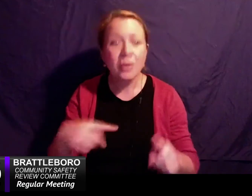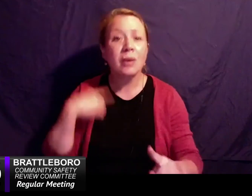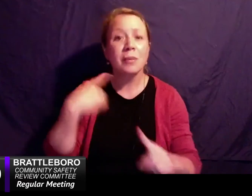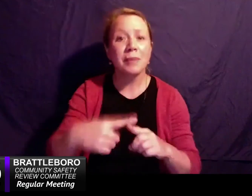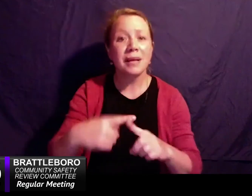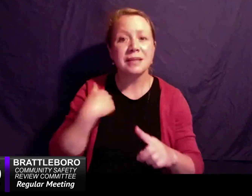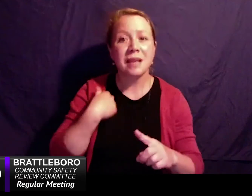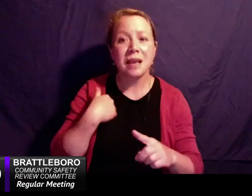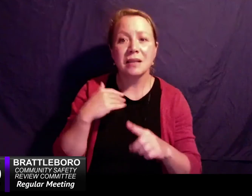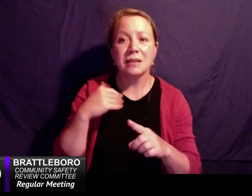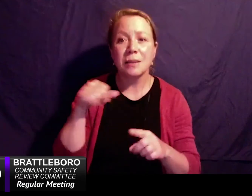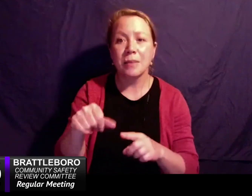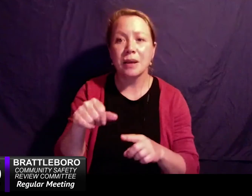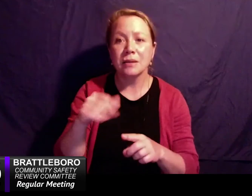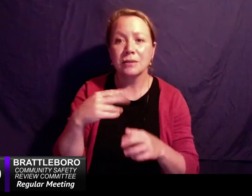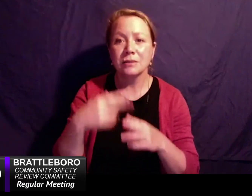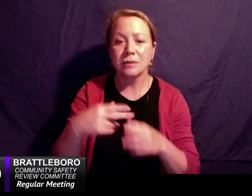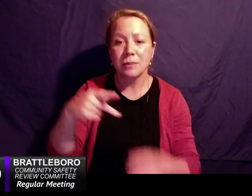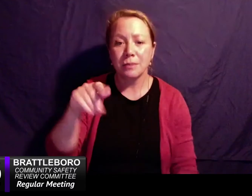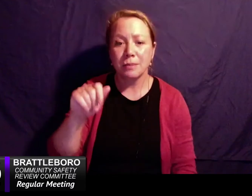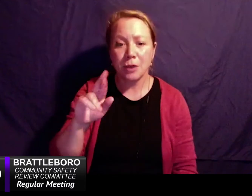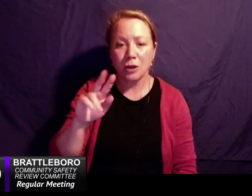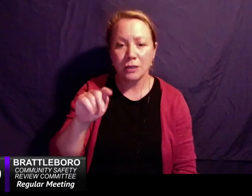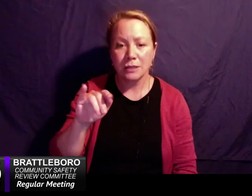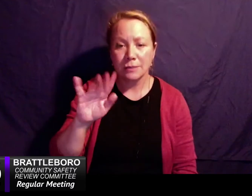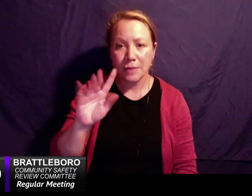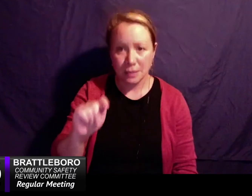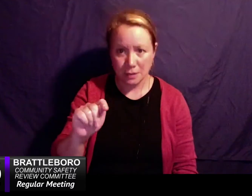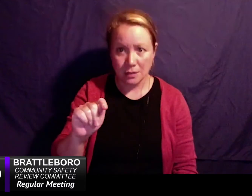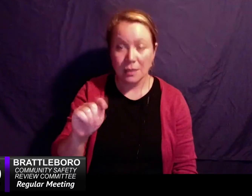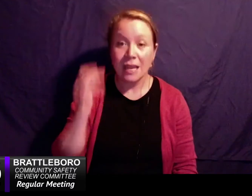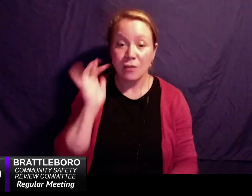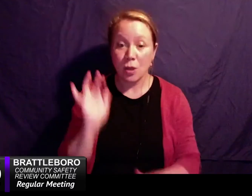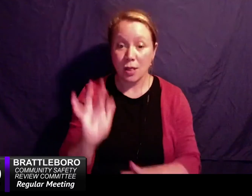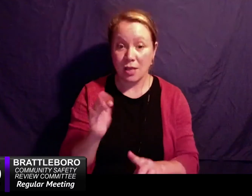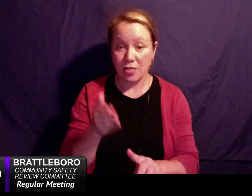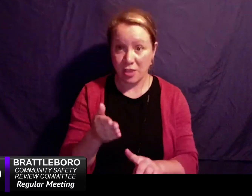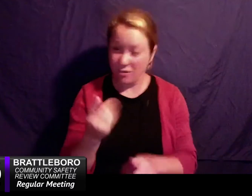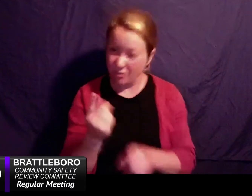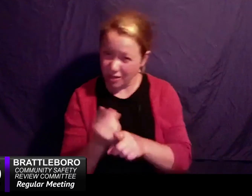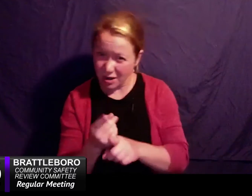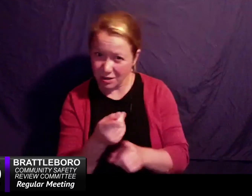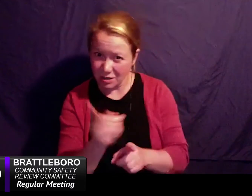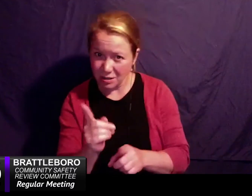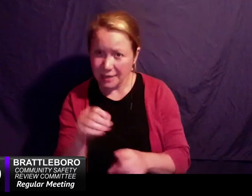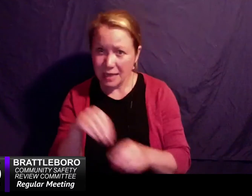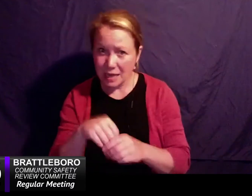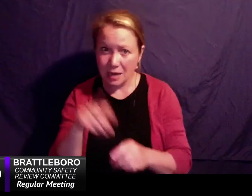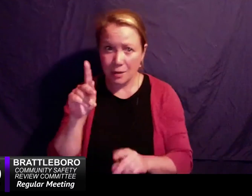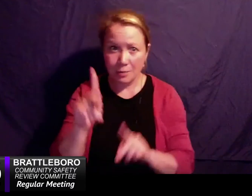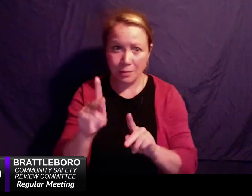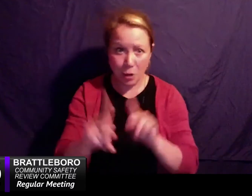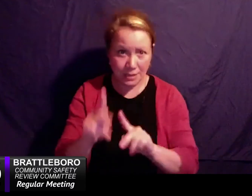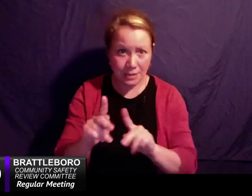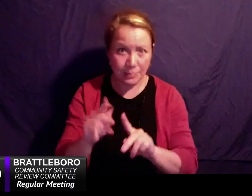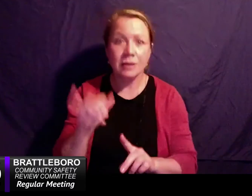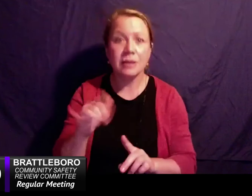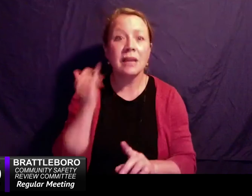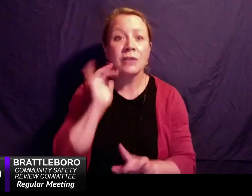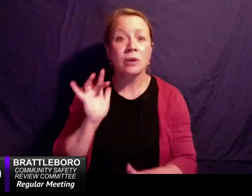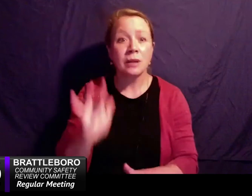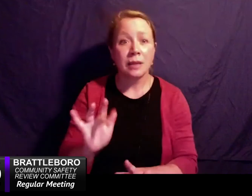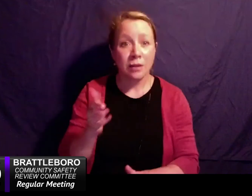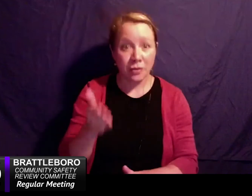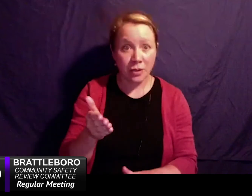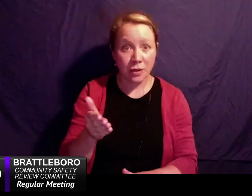participants. If you click on the participants button, is that where it is for y'all, the raise hand feature? Okay. If you click on, do you